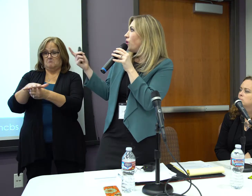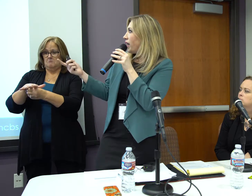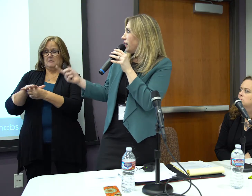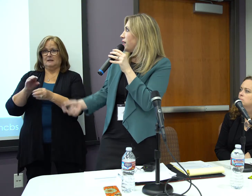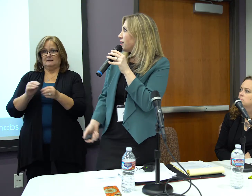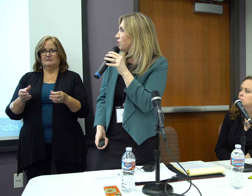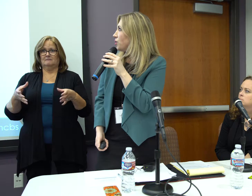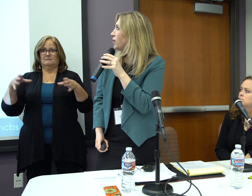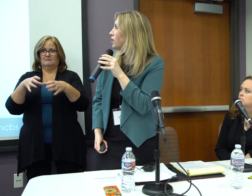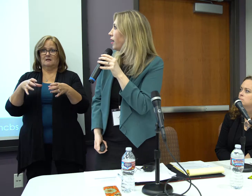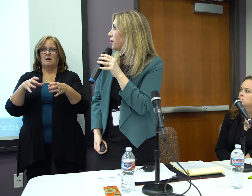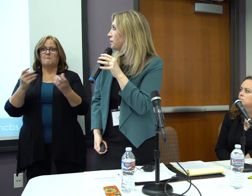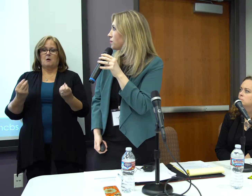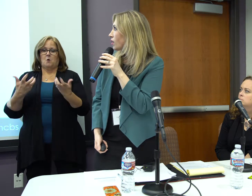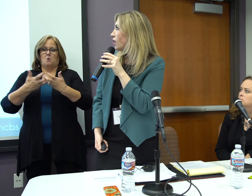be co-located next to